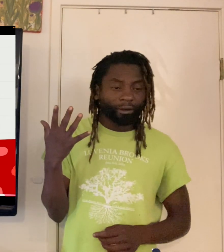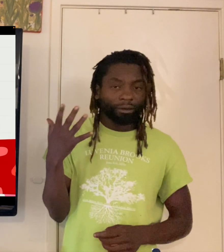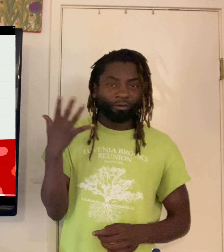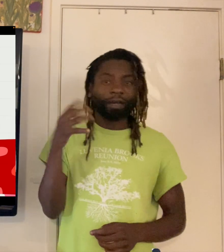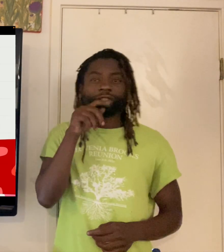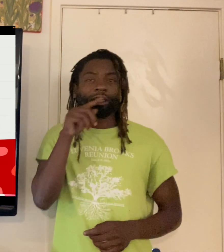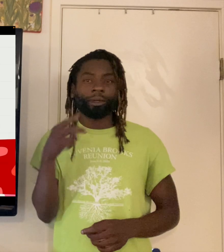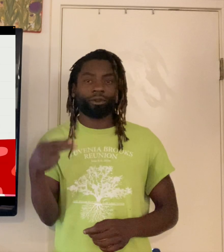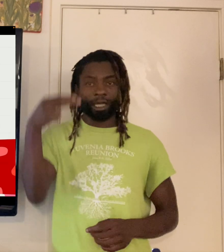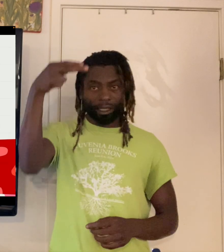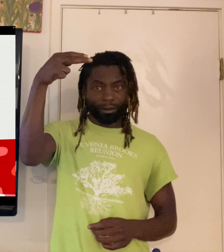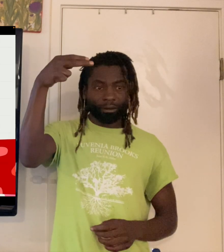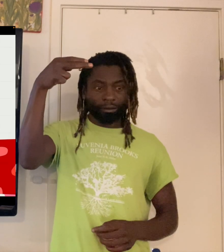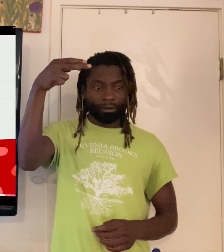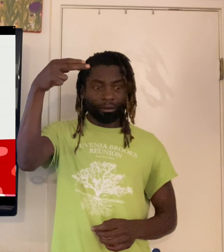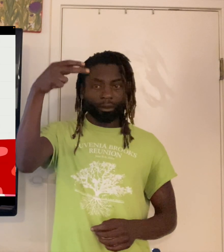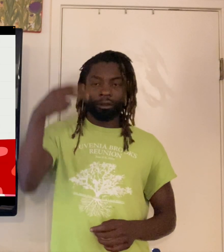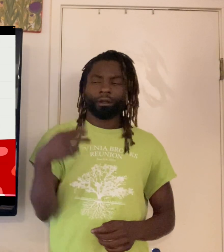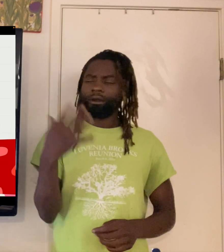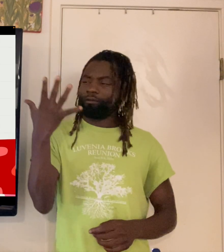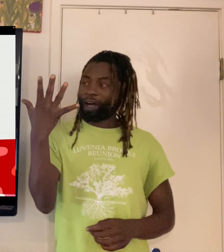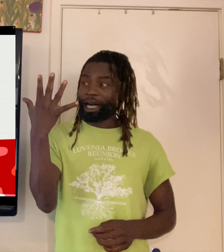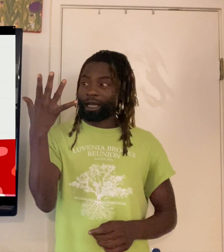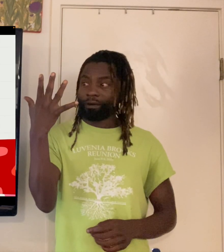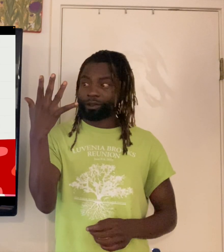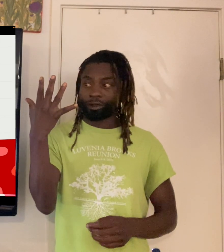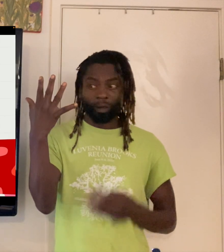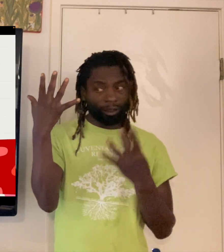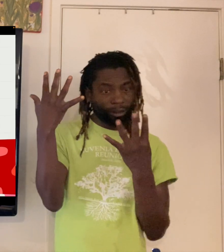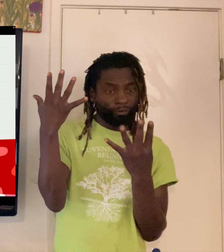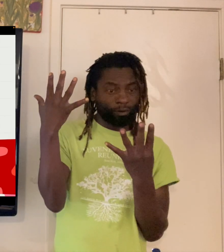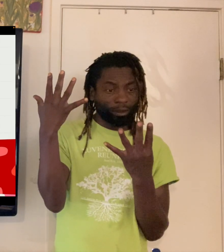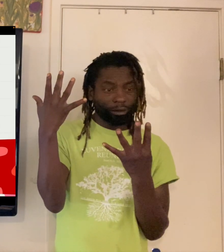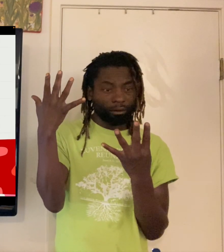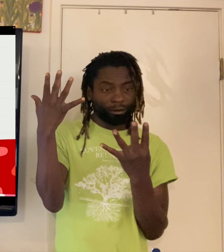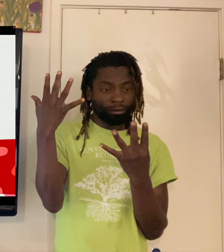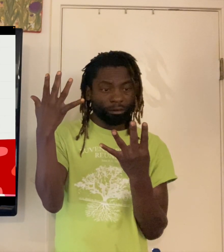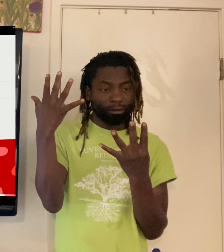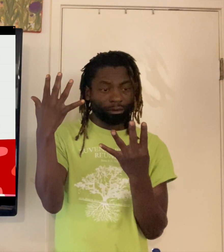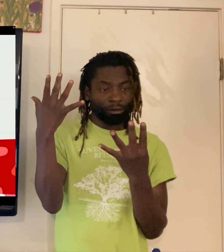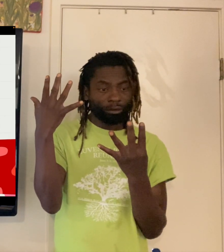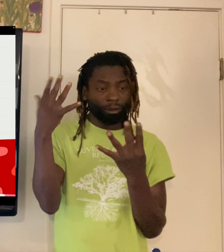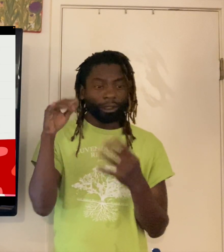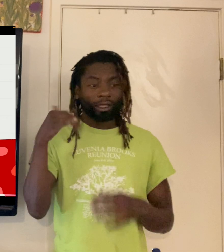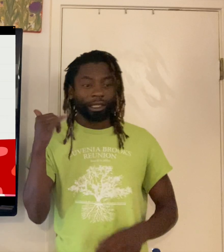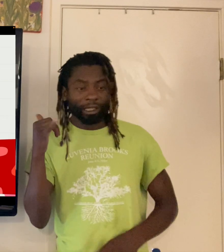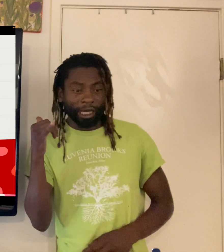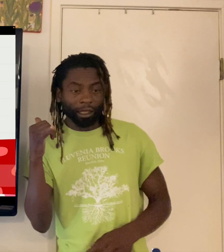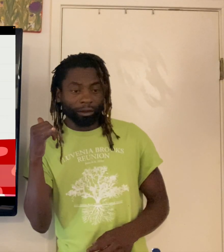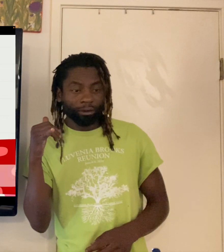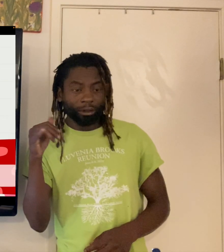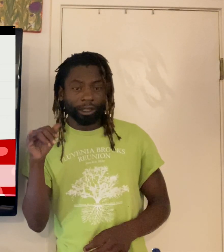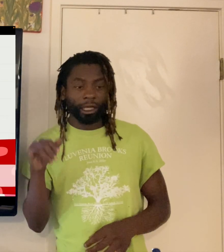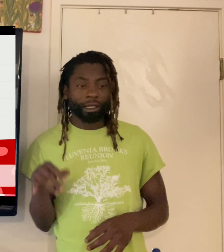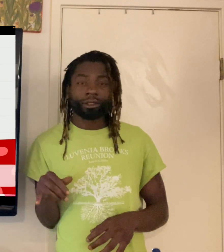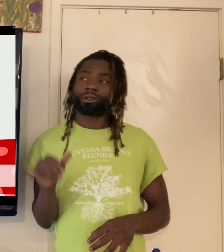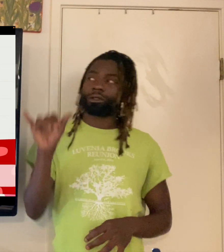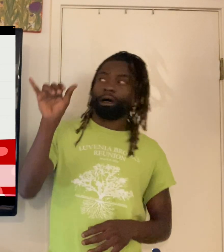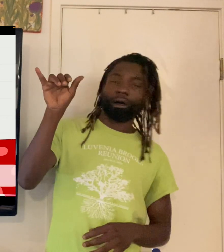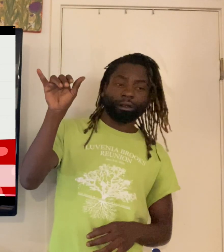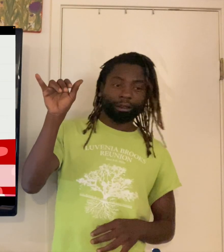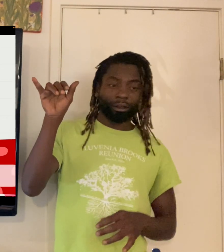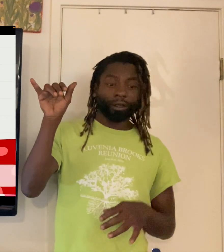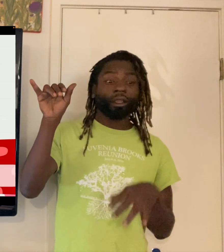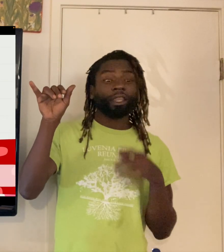5 salamanders high. 5 is a larger number than 4. So this means that yellow cow's hat